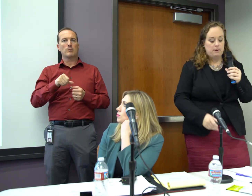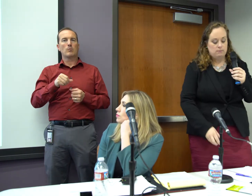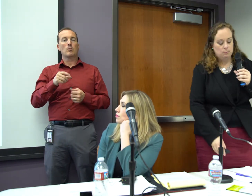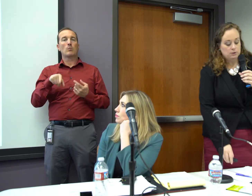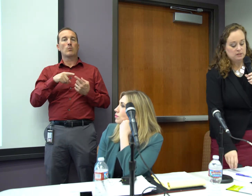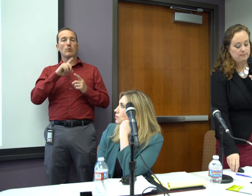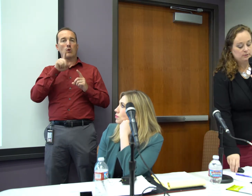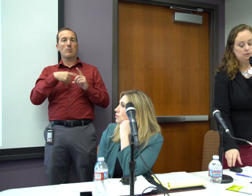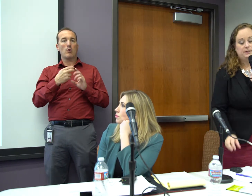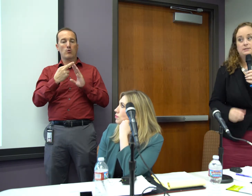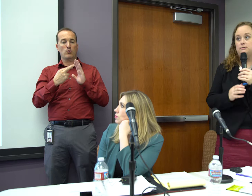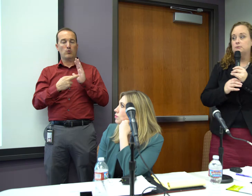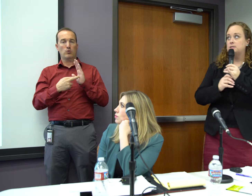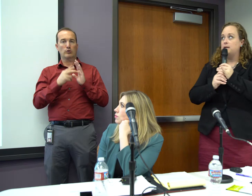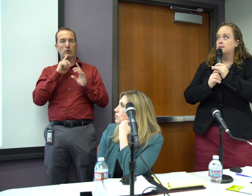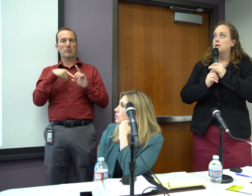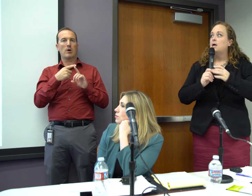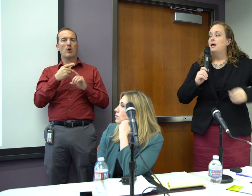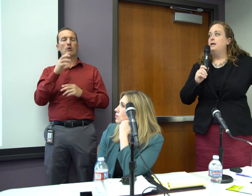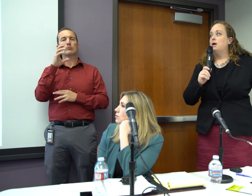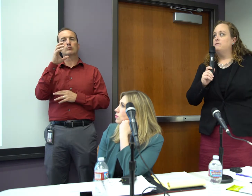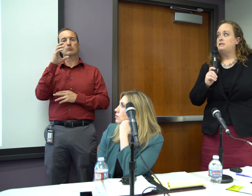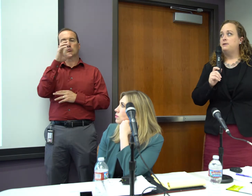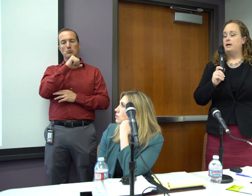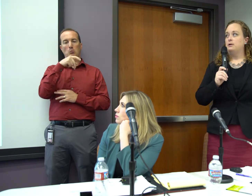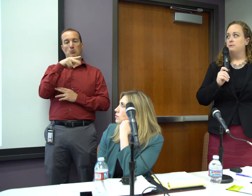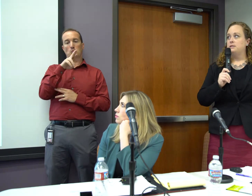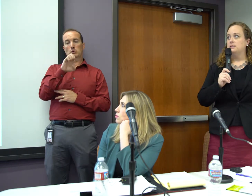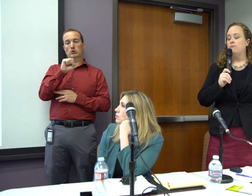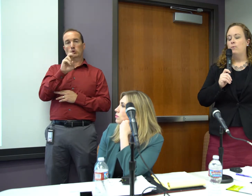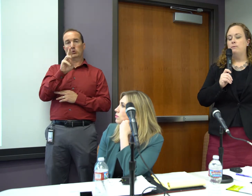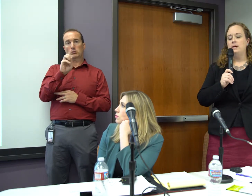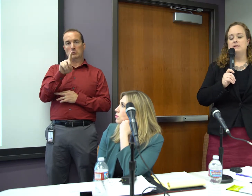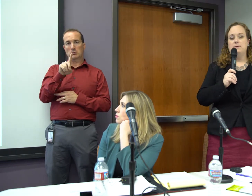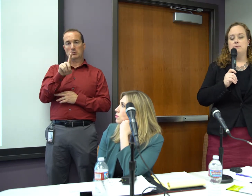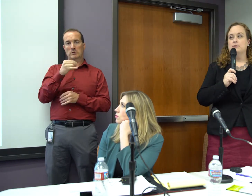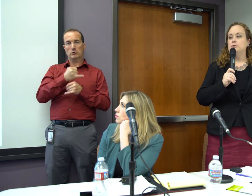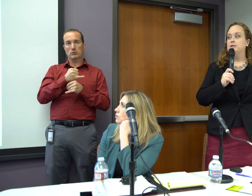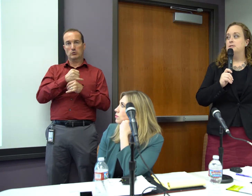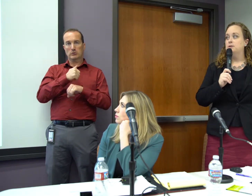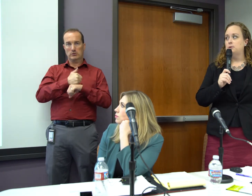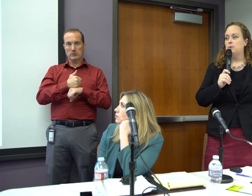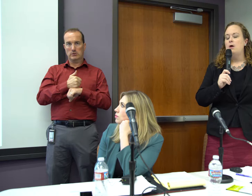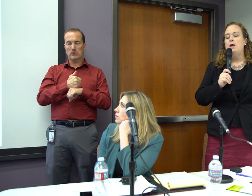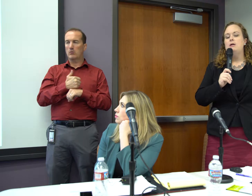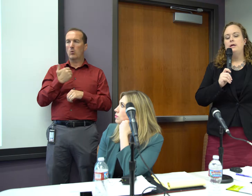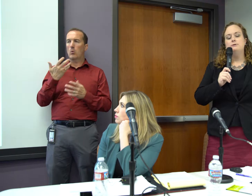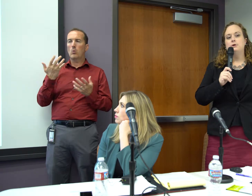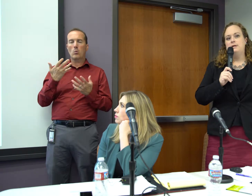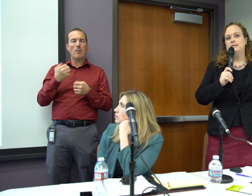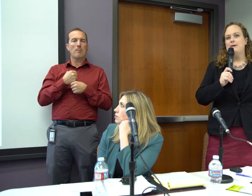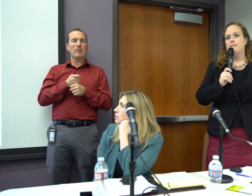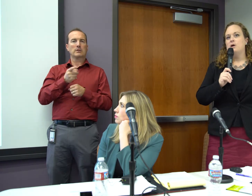we're talking about, the rule talks about presumed institutional settings, and it covers some of the characteristics of what makes something presumed institutional. And I